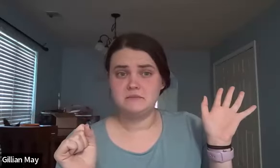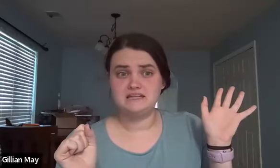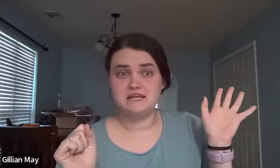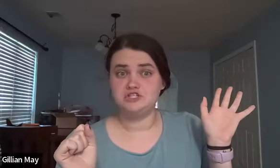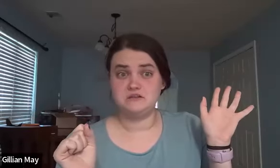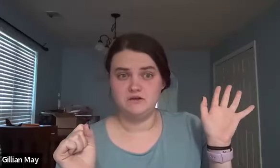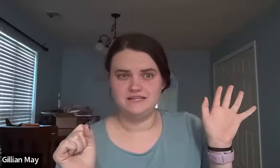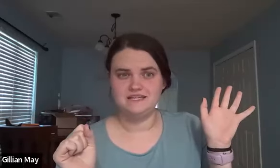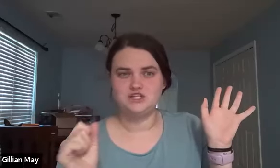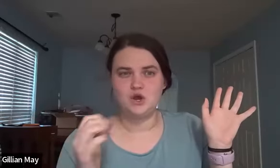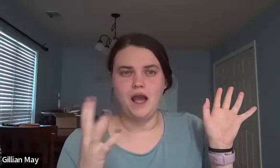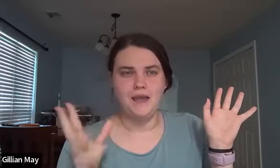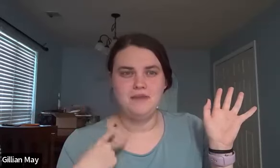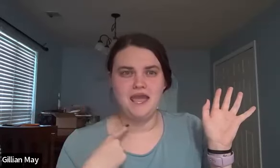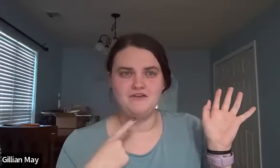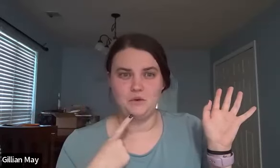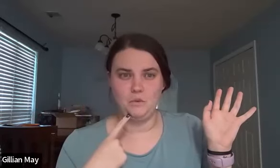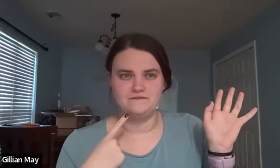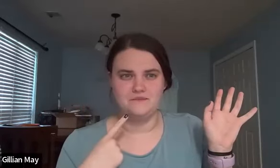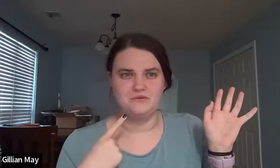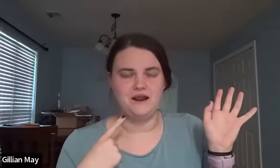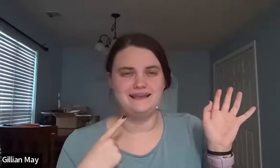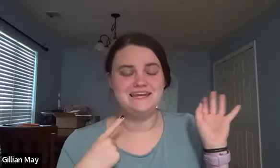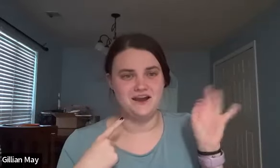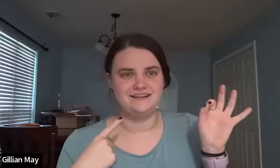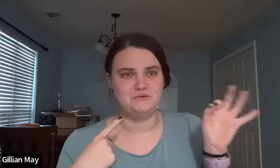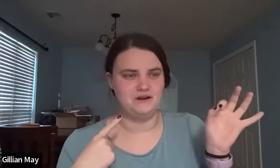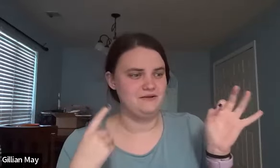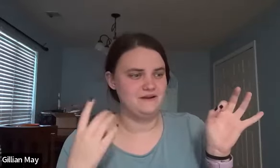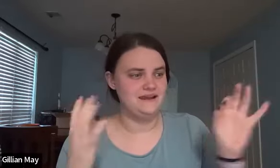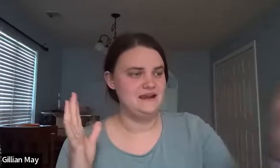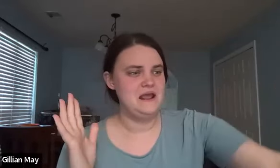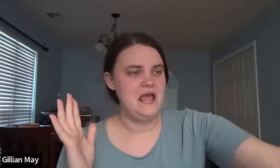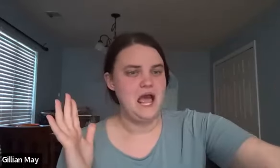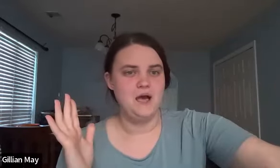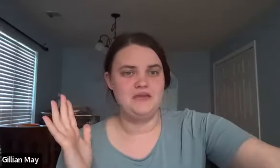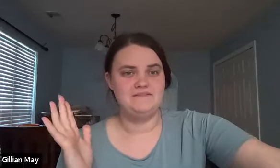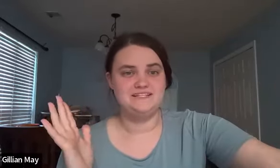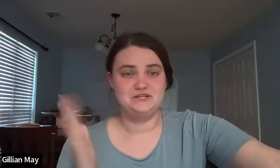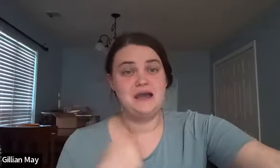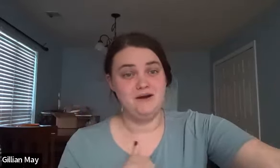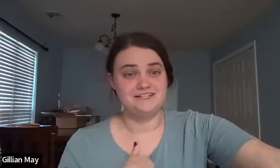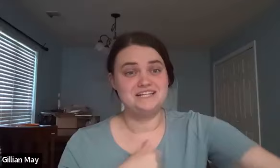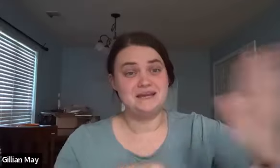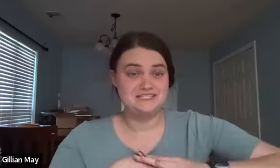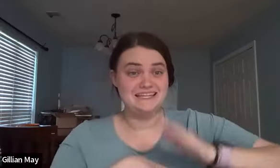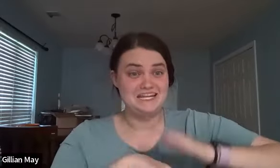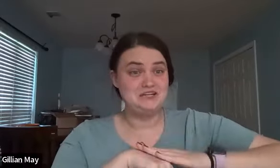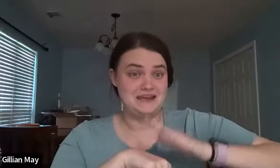bad day. It was just a long day. So I may have like word vomit where I cannot get a word out right. If I do, I apologize. I'm just letting you guys